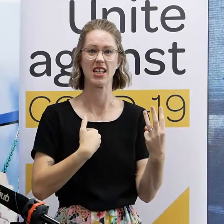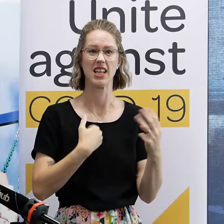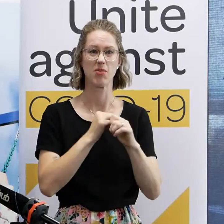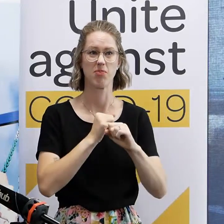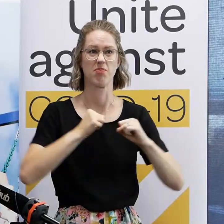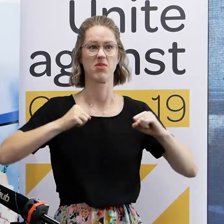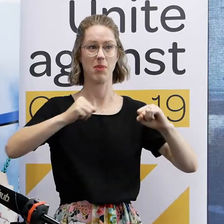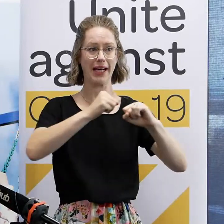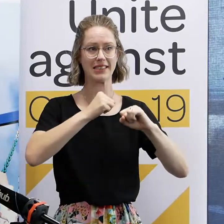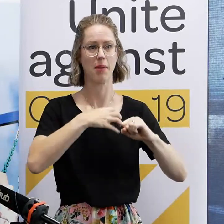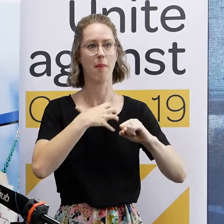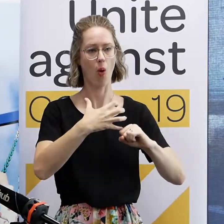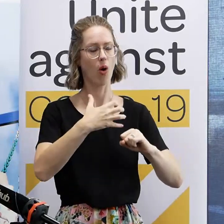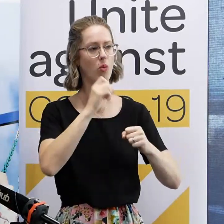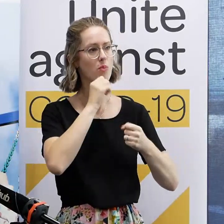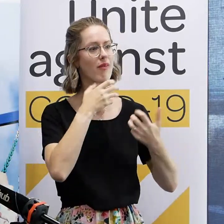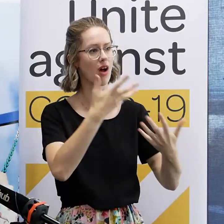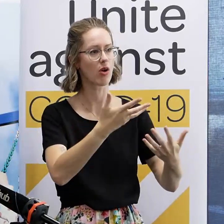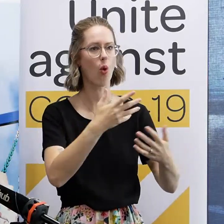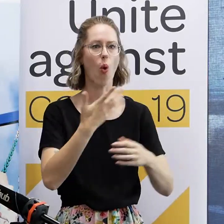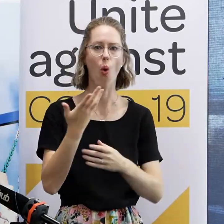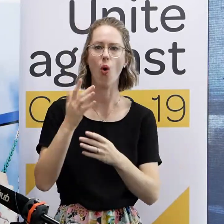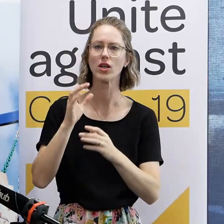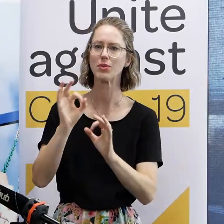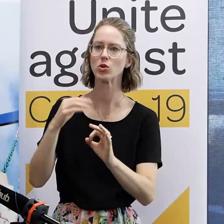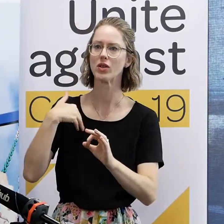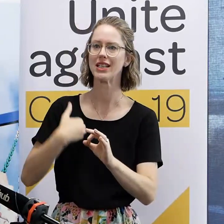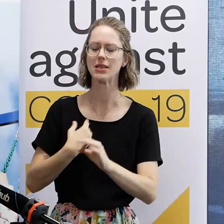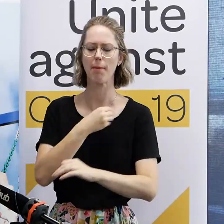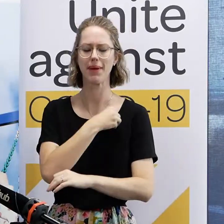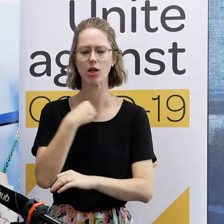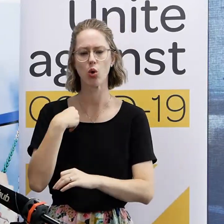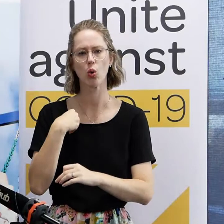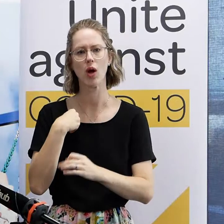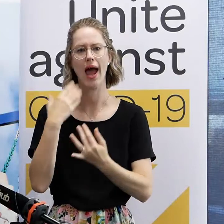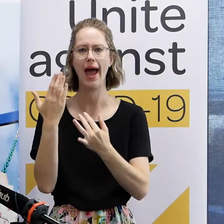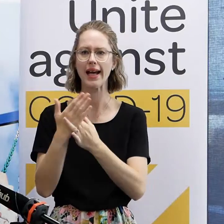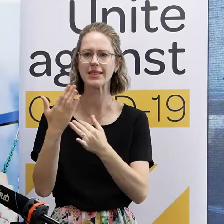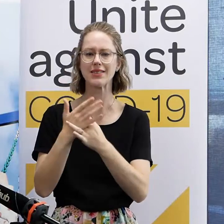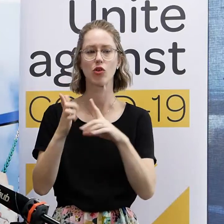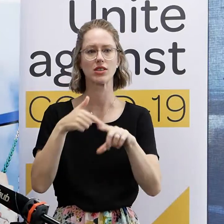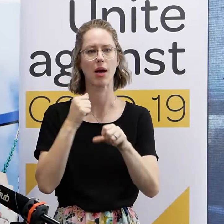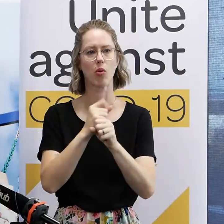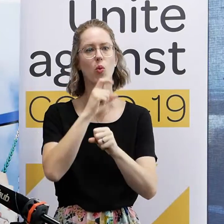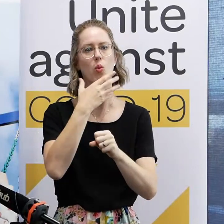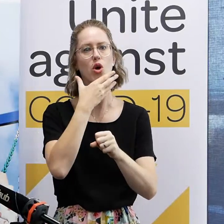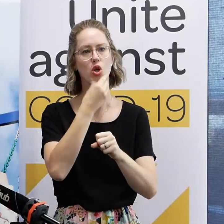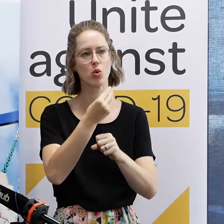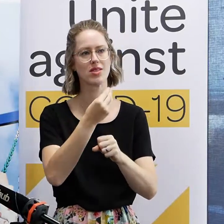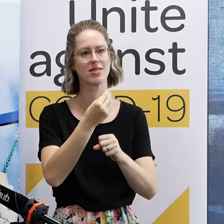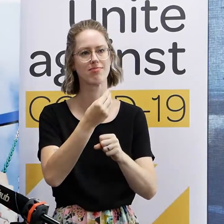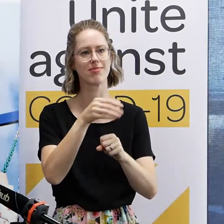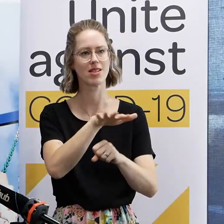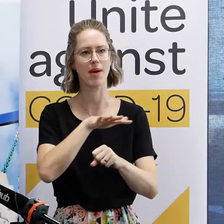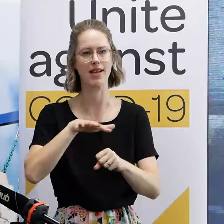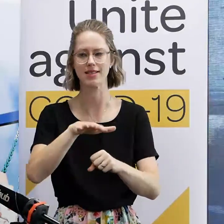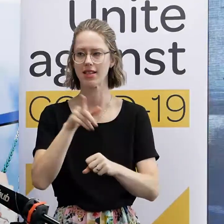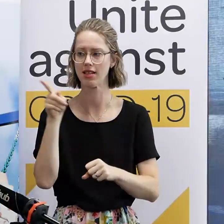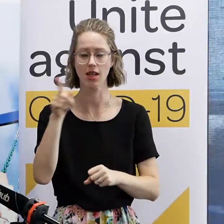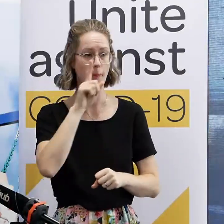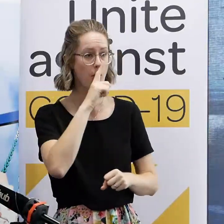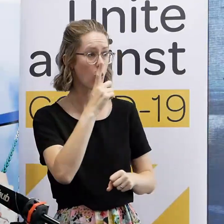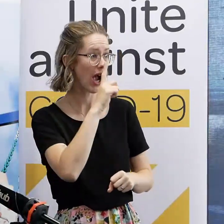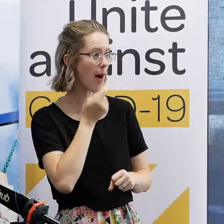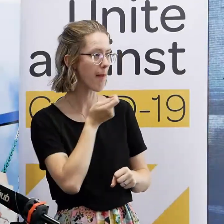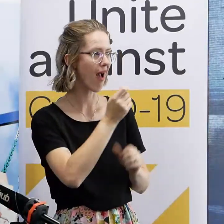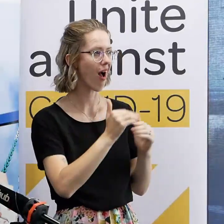room, and or has some special needs around medical access and the like, then we'll utilise the stock that's available. So there's no way that people could pay